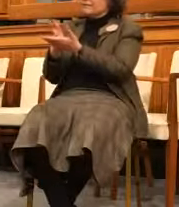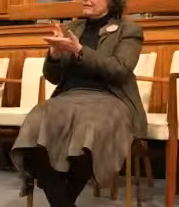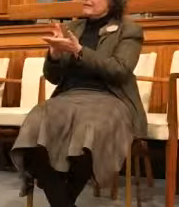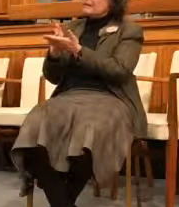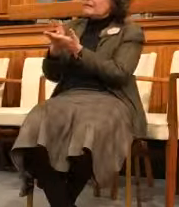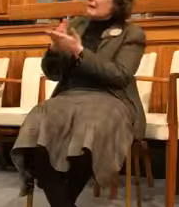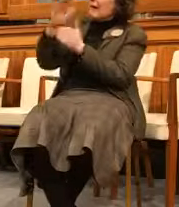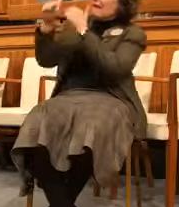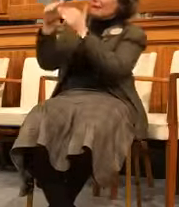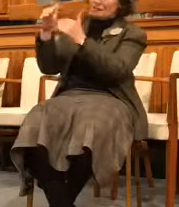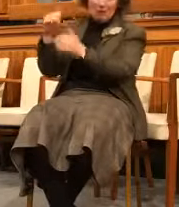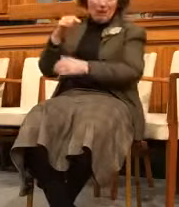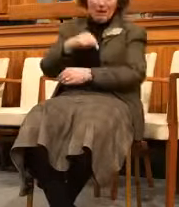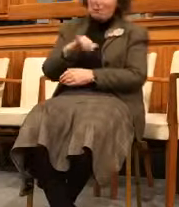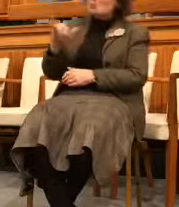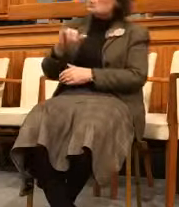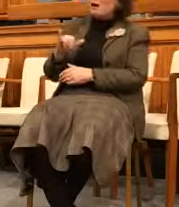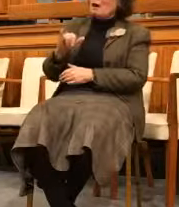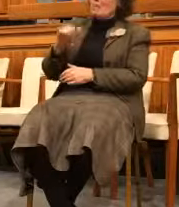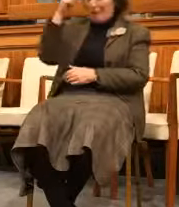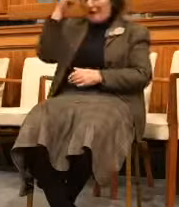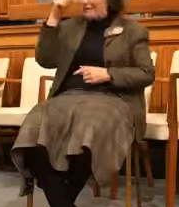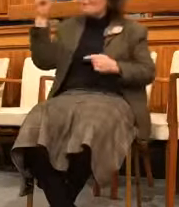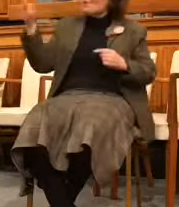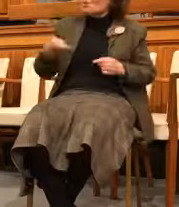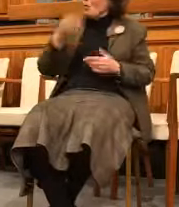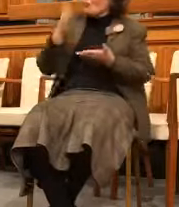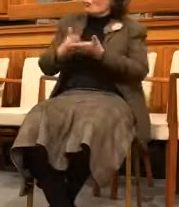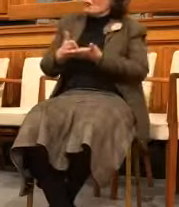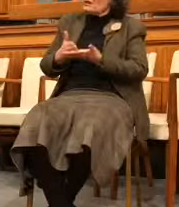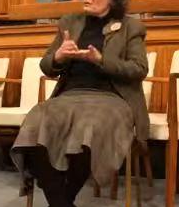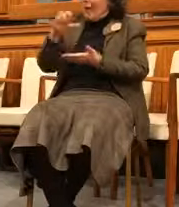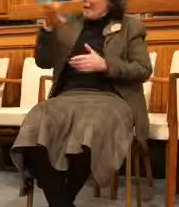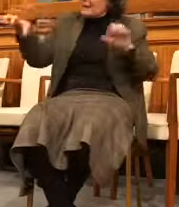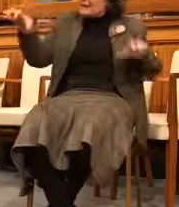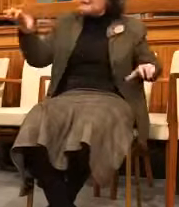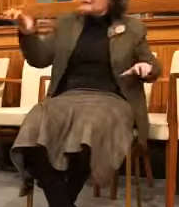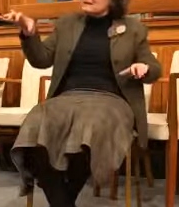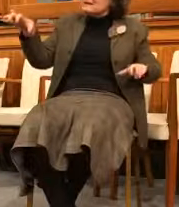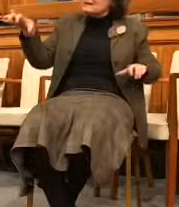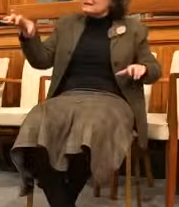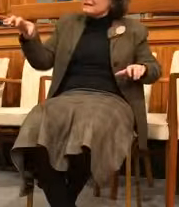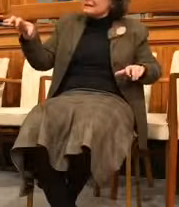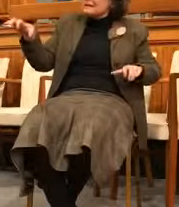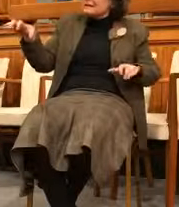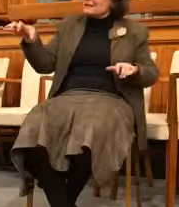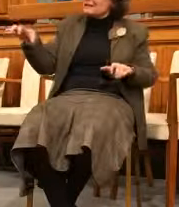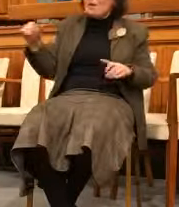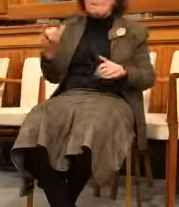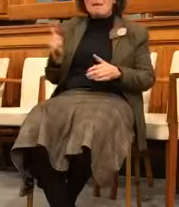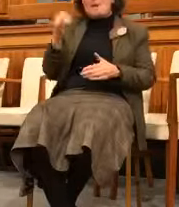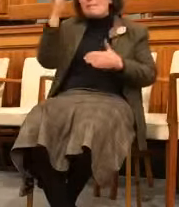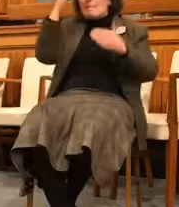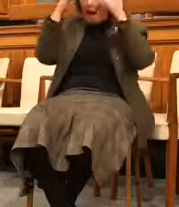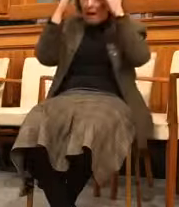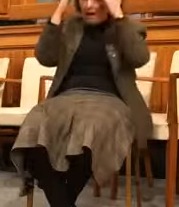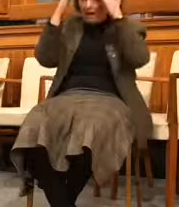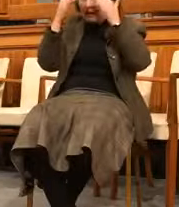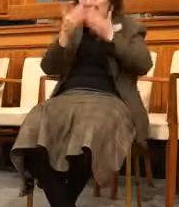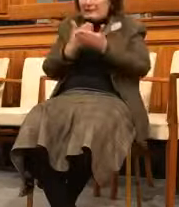do? Lord, save me. Lord, help me. Will your heart and your mind be full of doubts even as you